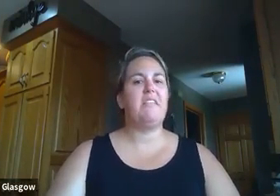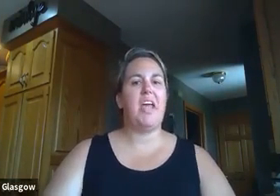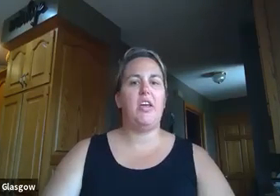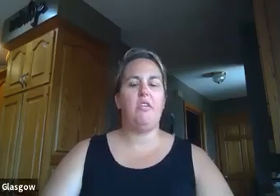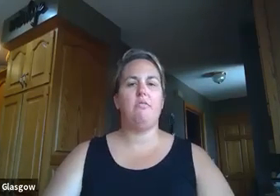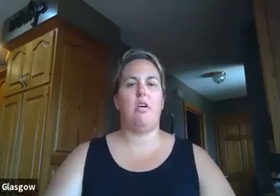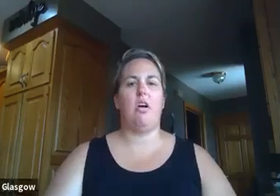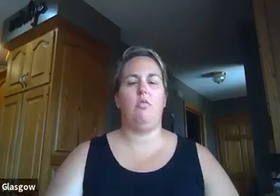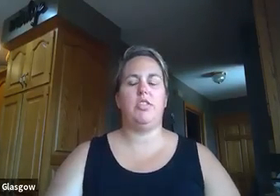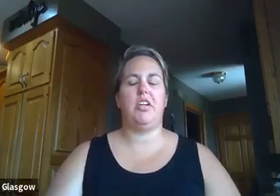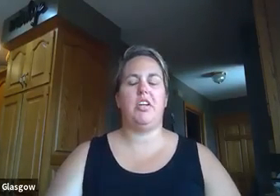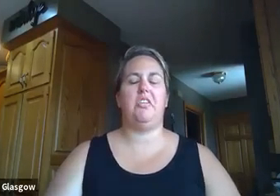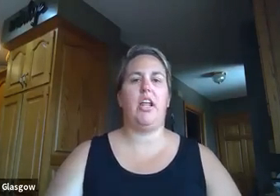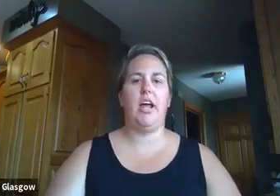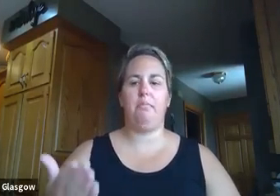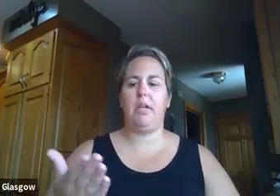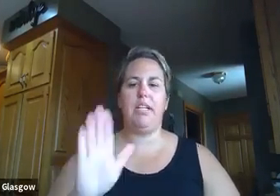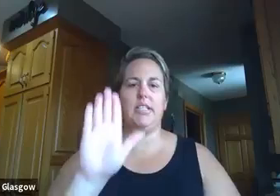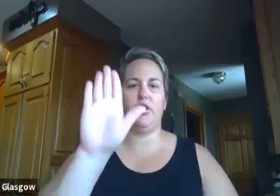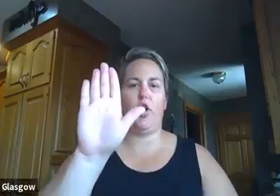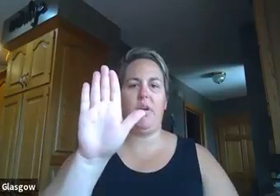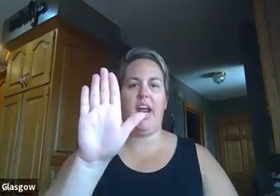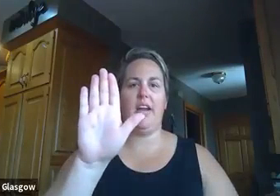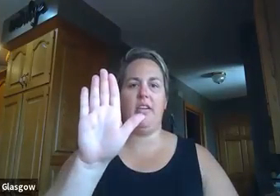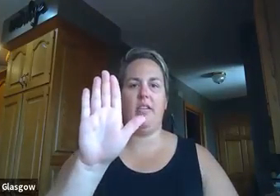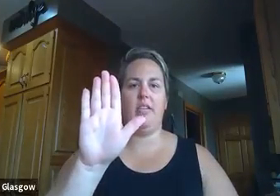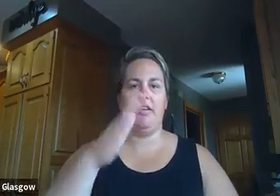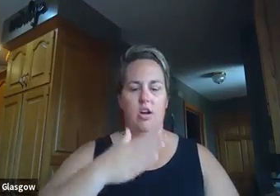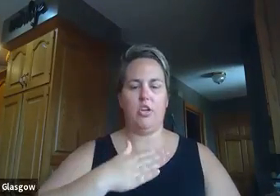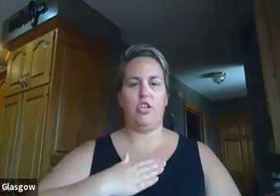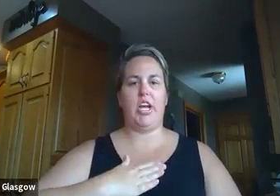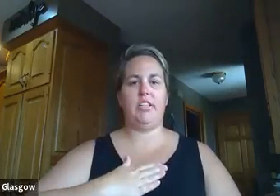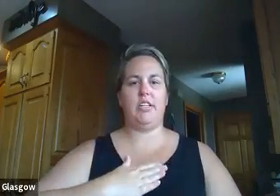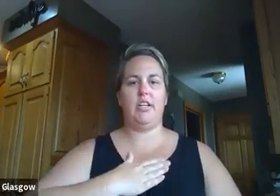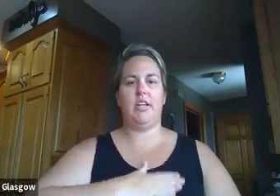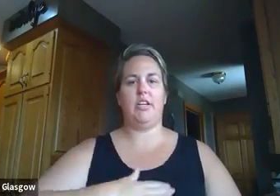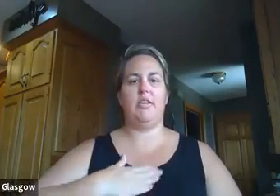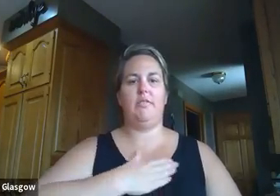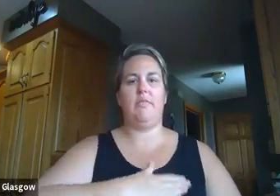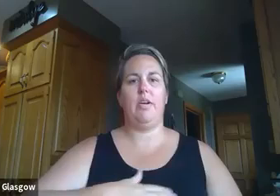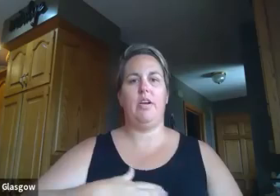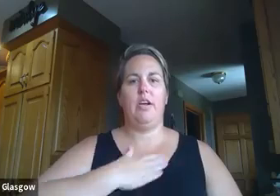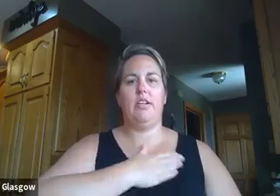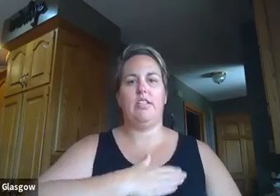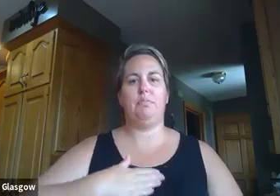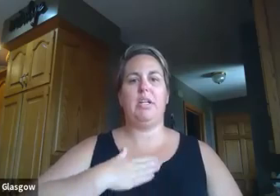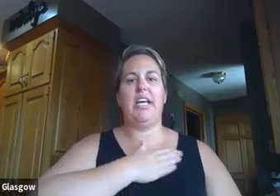and thank you are ones that are used a lot. Please is your open hand on your chest. This is